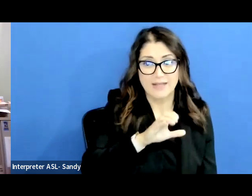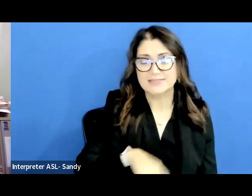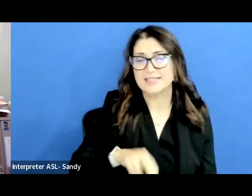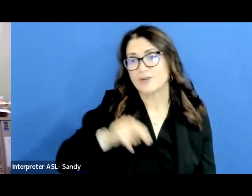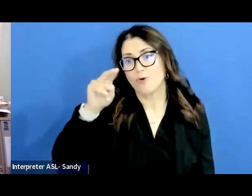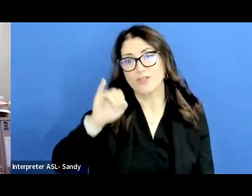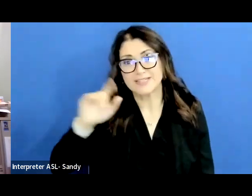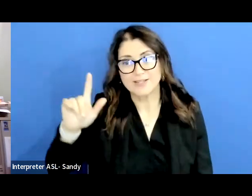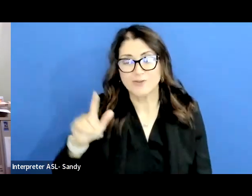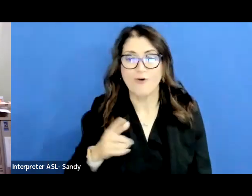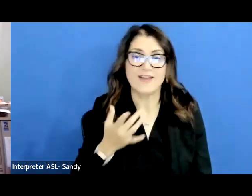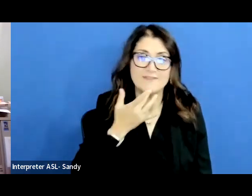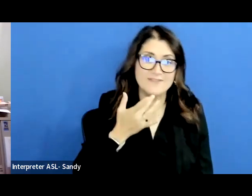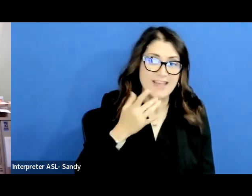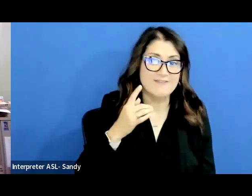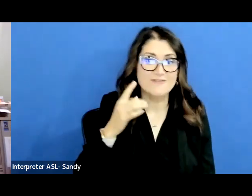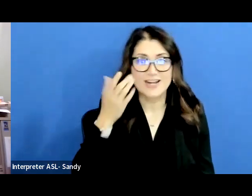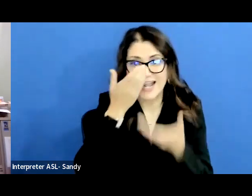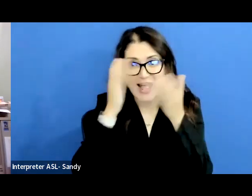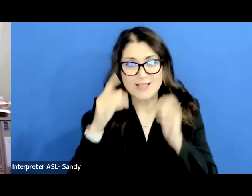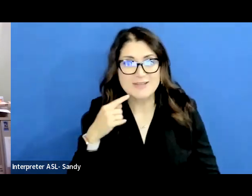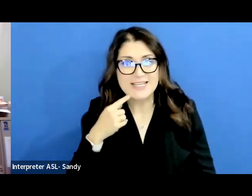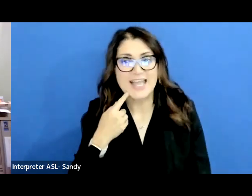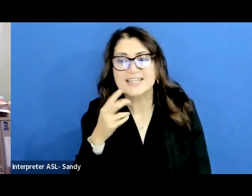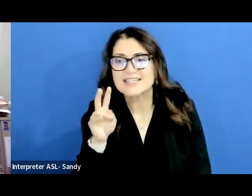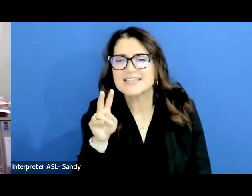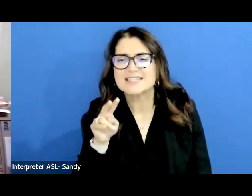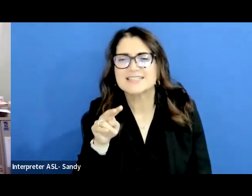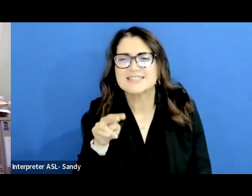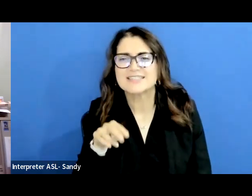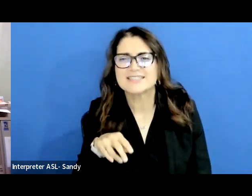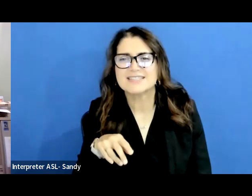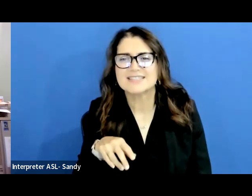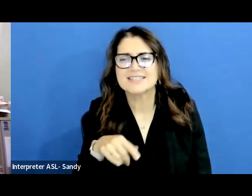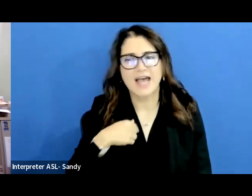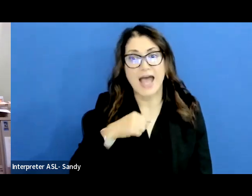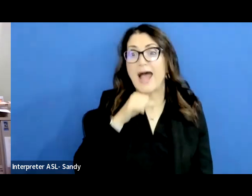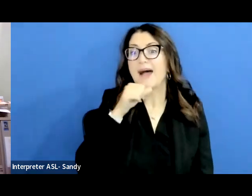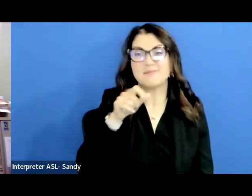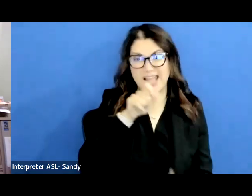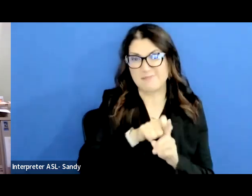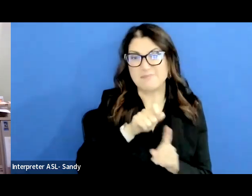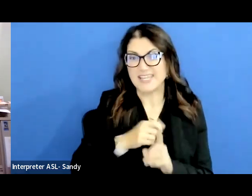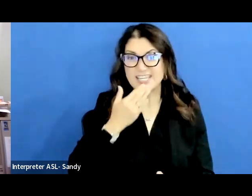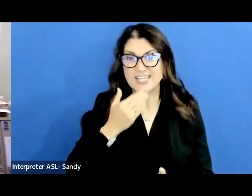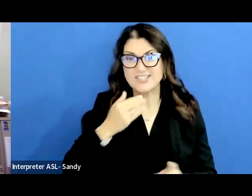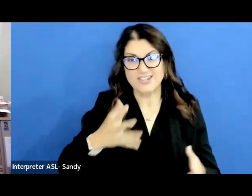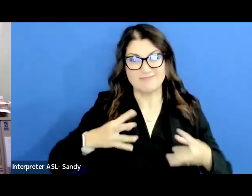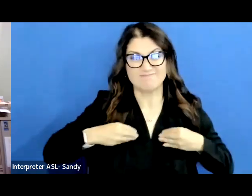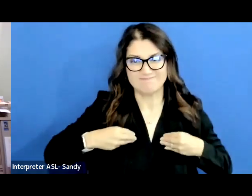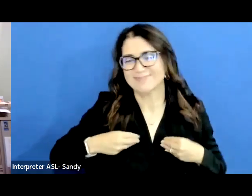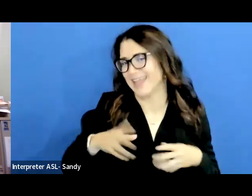Illinois. Favorite Halloween candy is I'm not picky. There's sugar in it. I'm happy. Great to